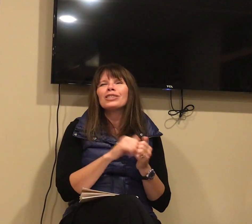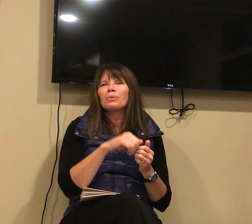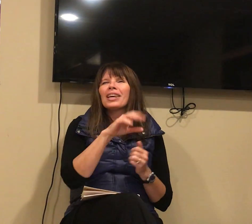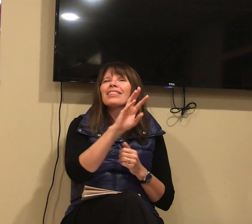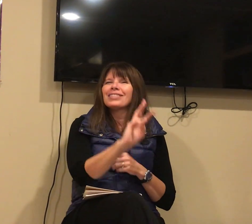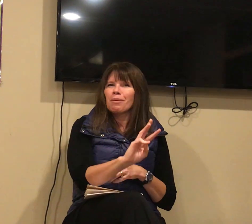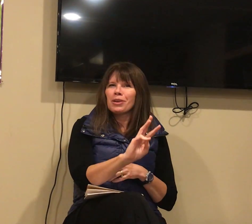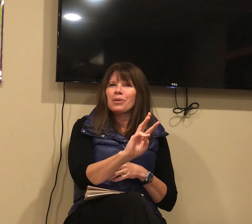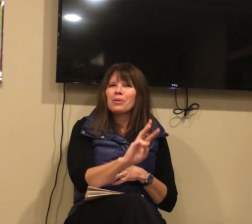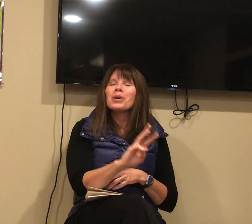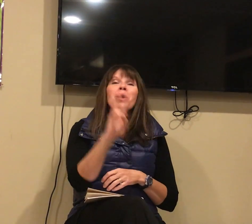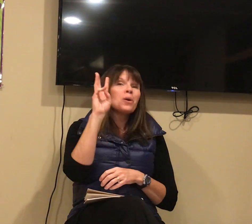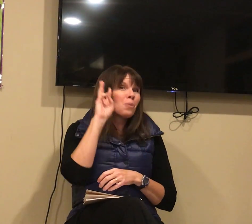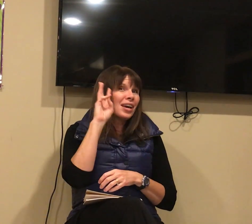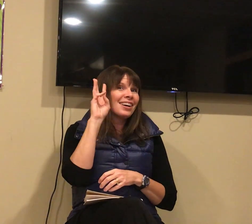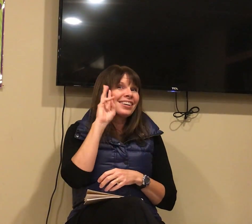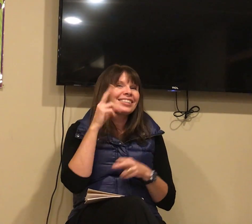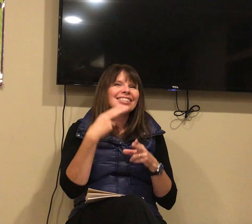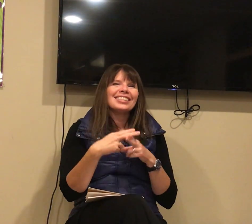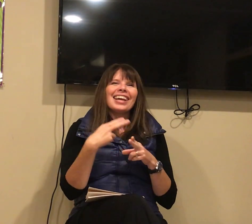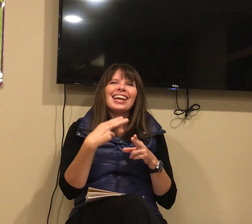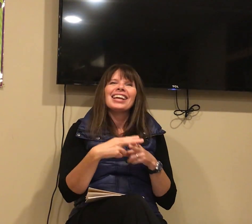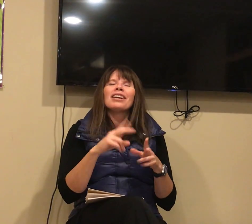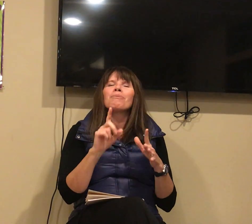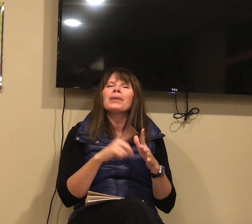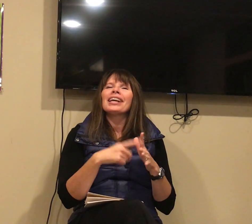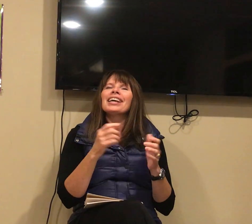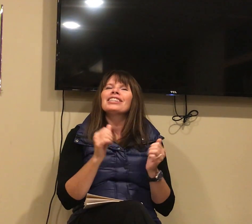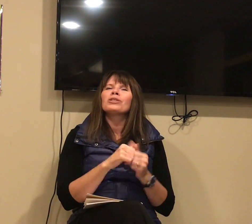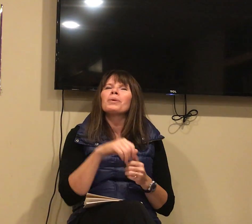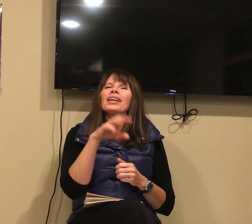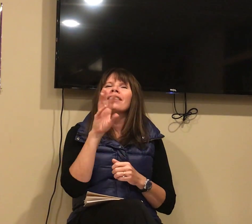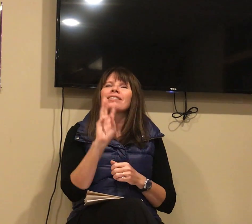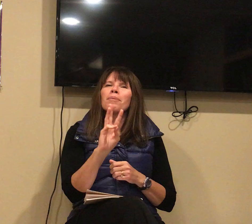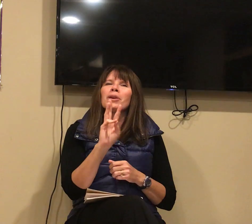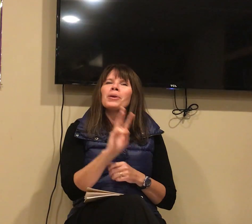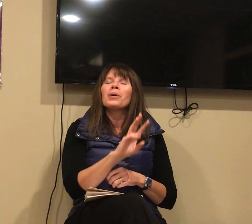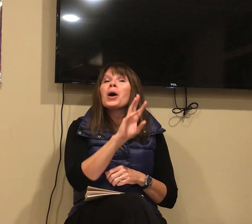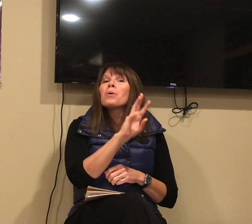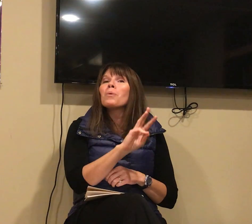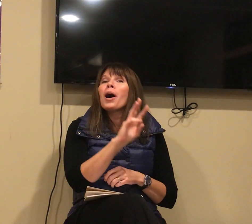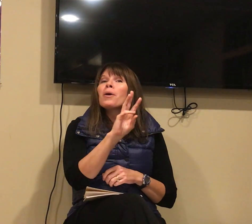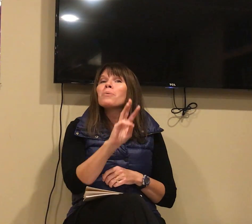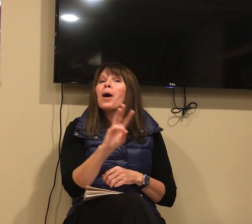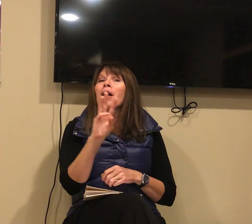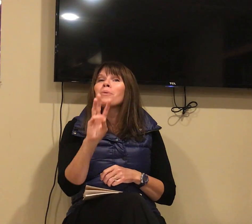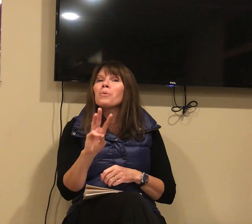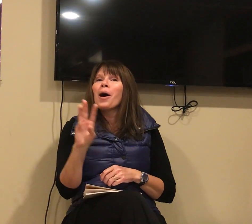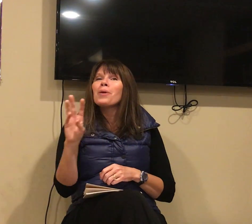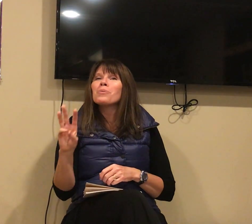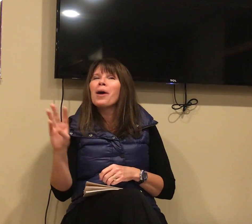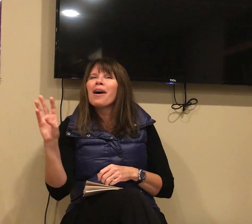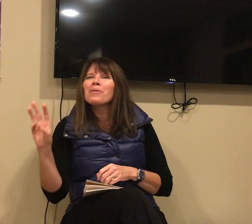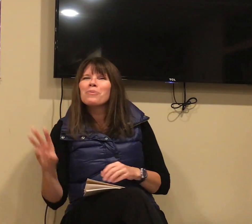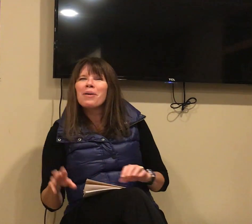with W. Will's name begins with W. Wah, wah, wah, wah,